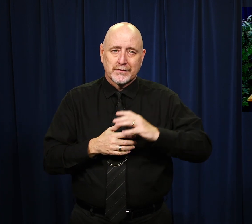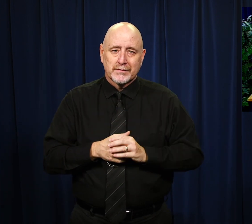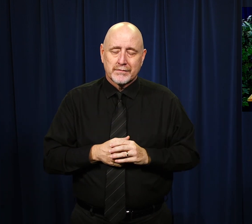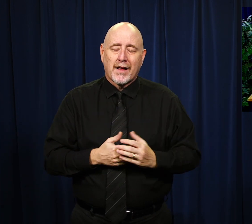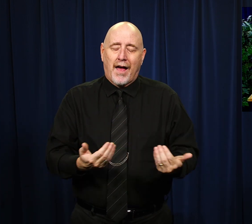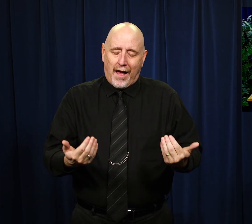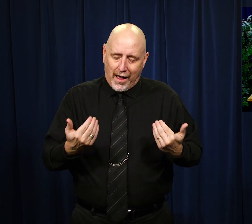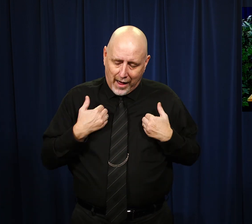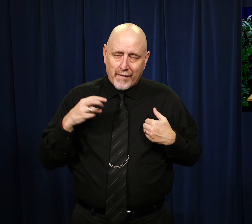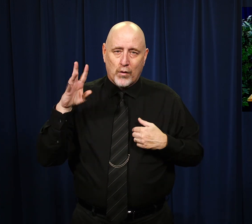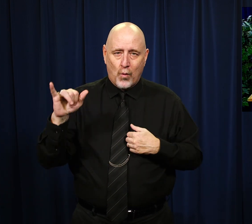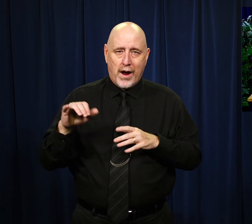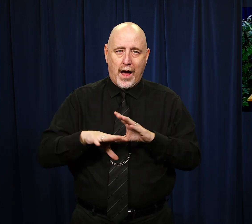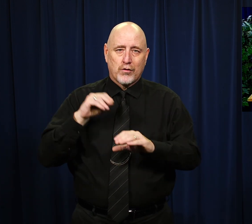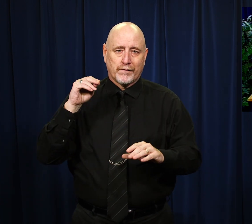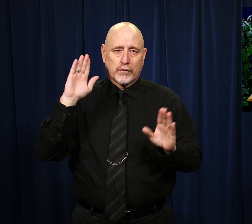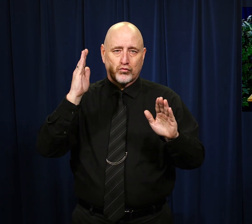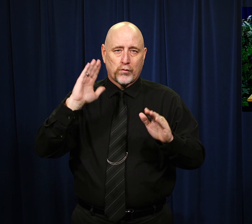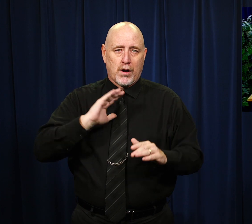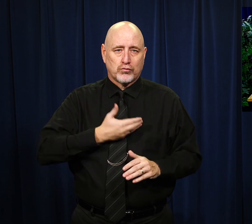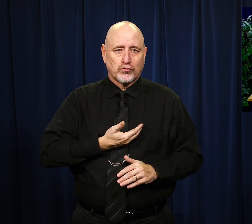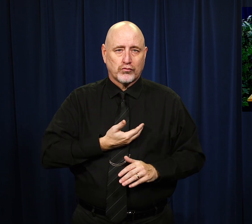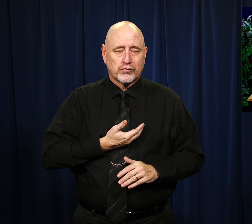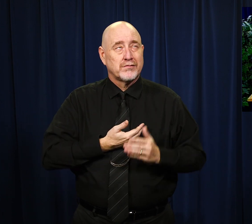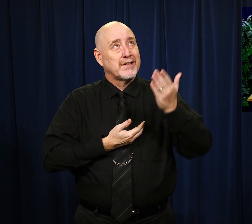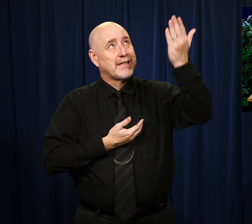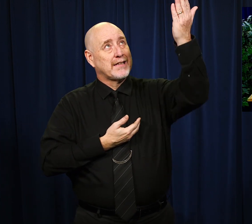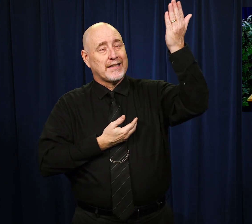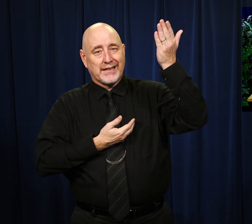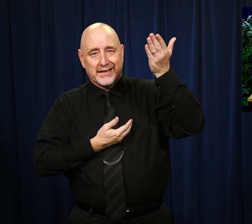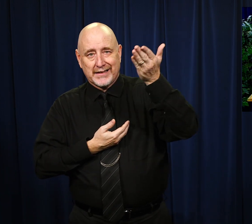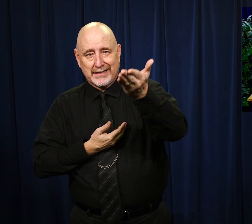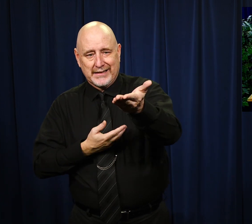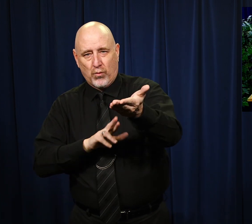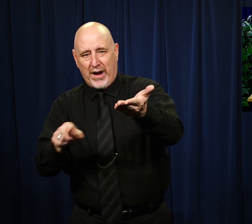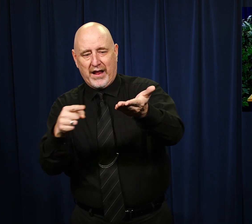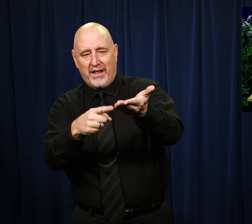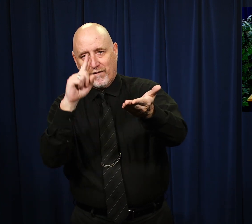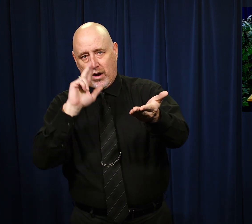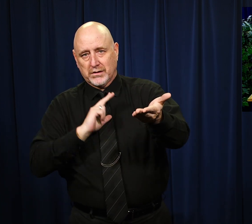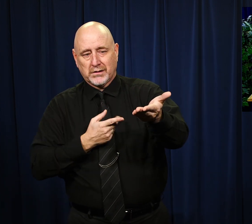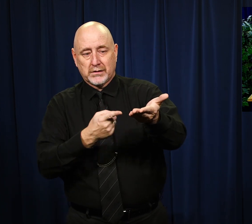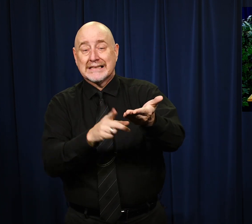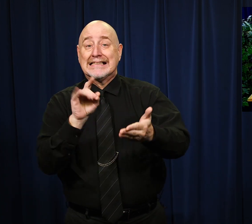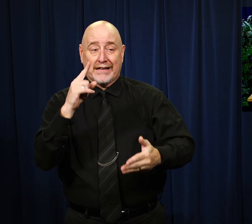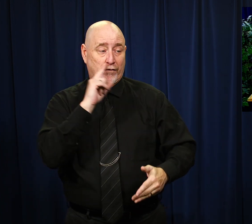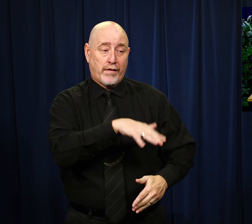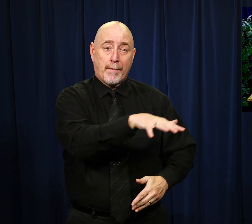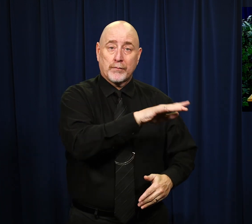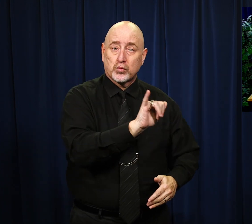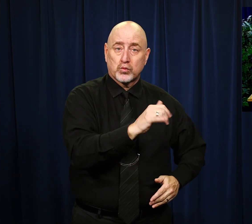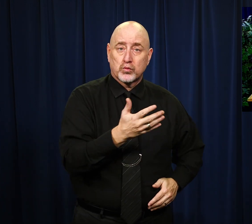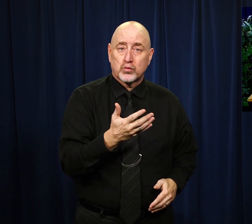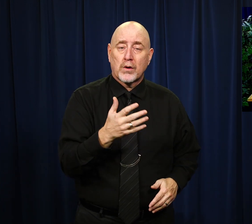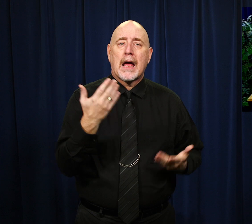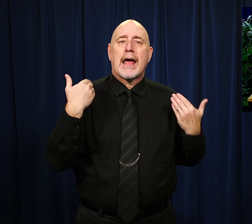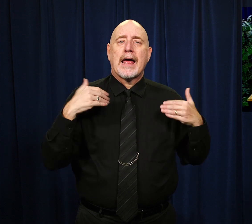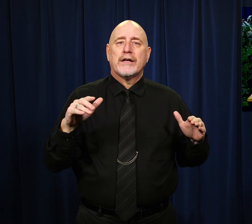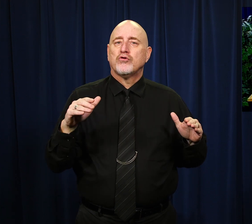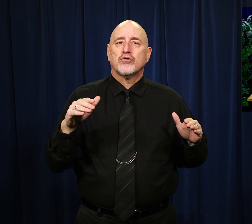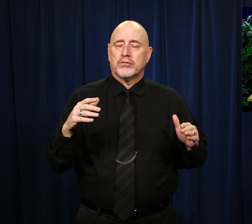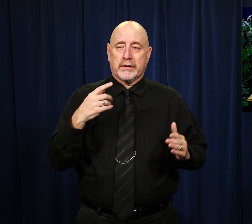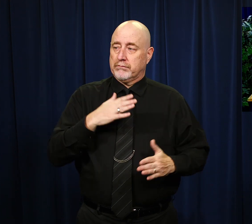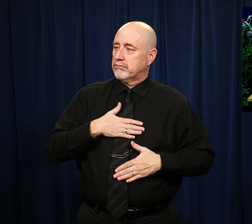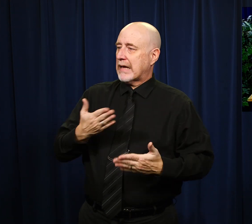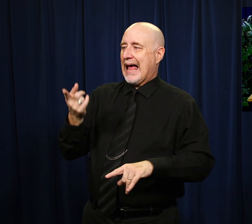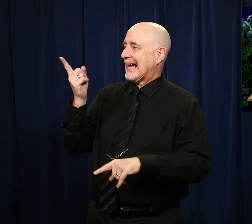There is a way out. God will have it there for you and me. And He did for these people. And the angel acknowledged